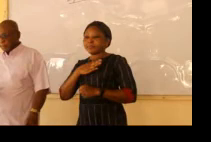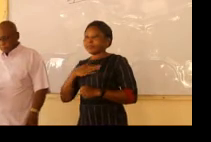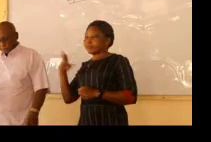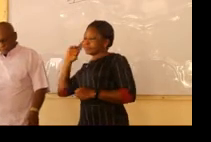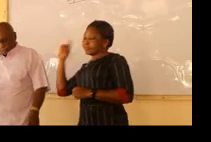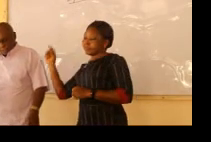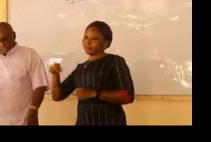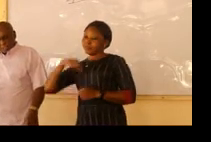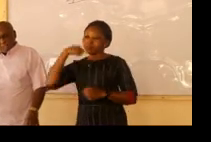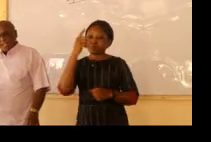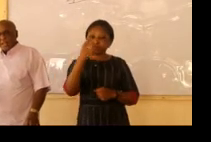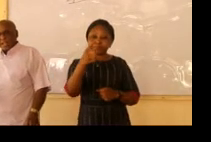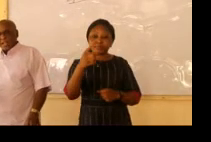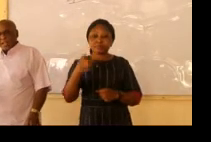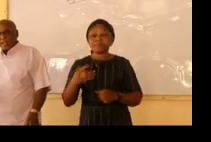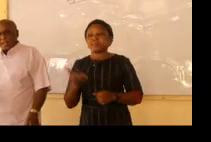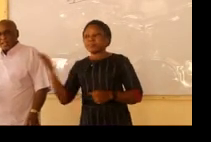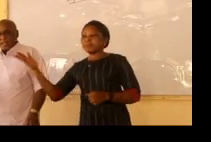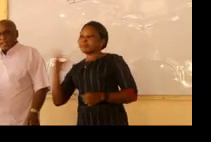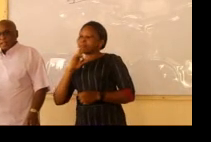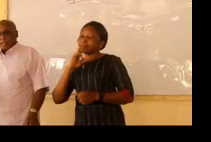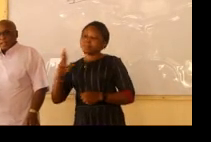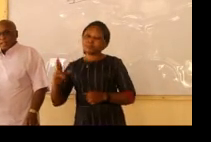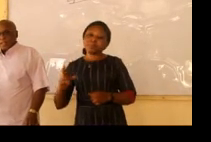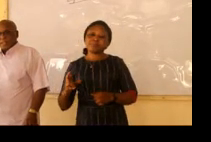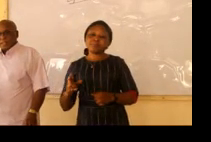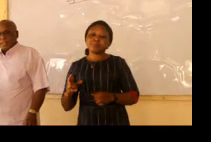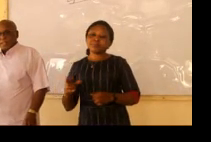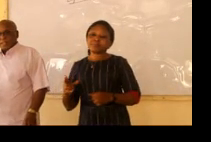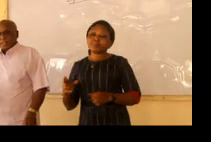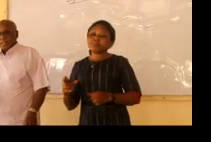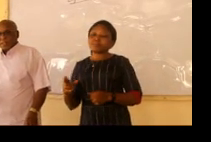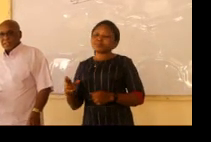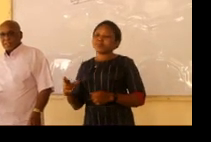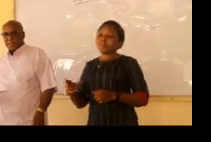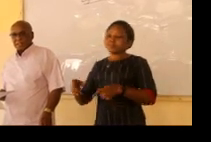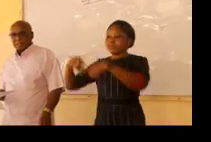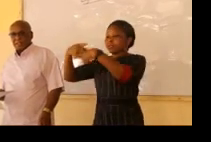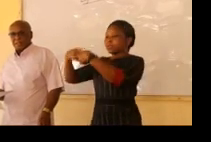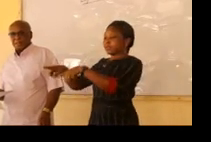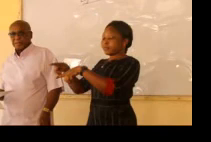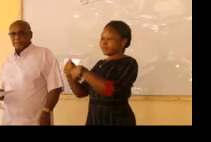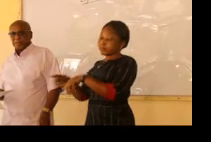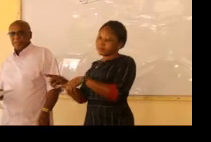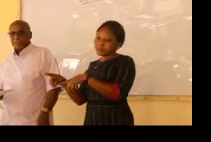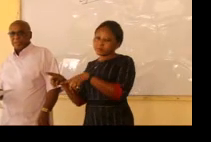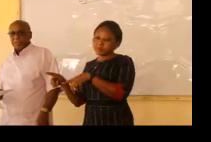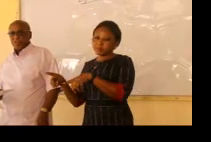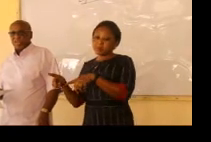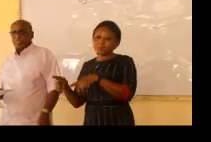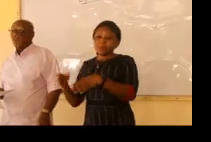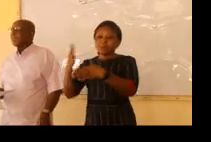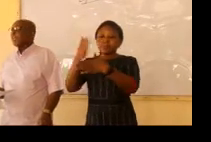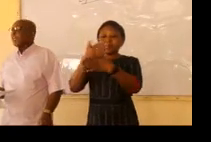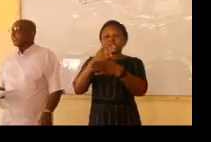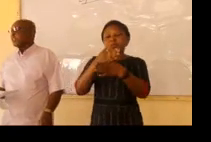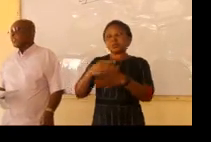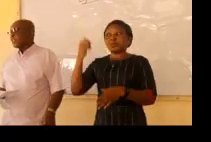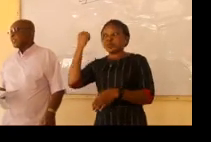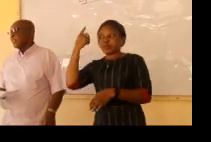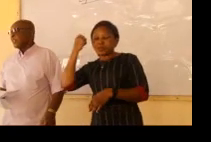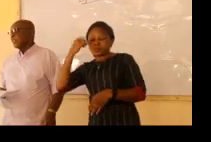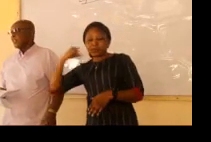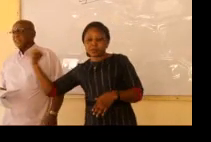you there are distinct differences between